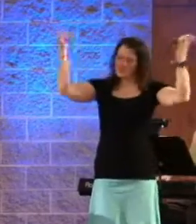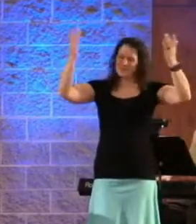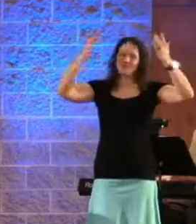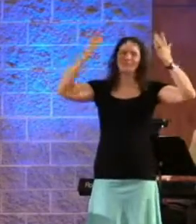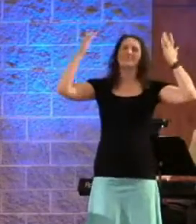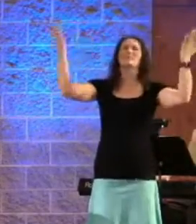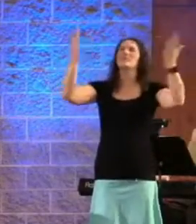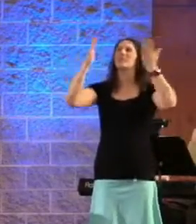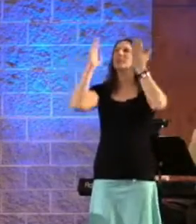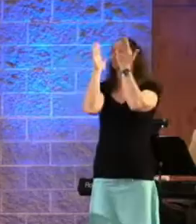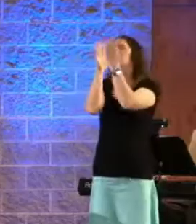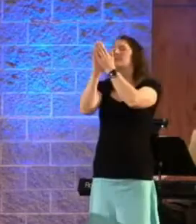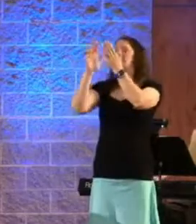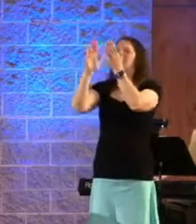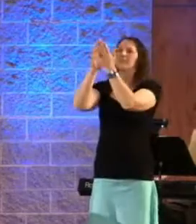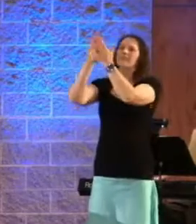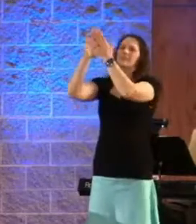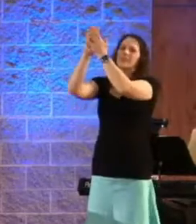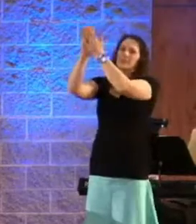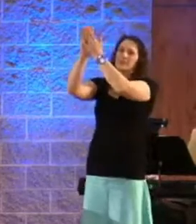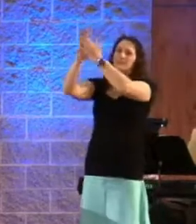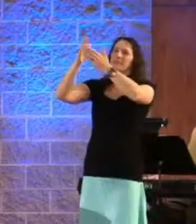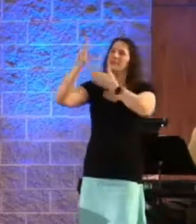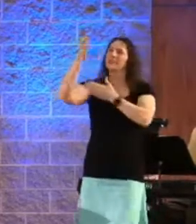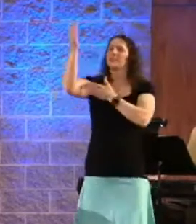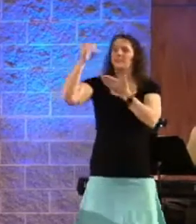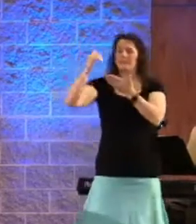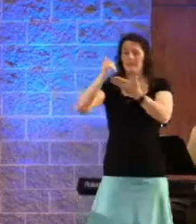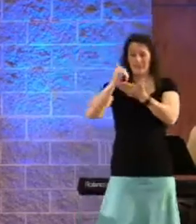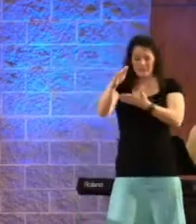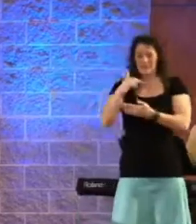Hallelujah, praise the one who set me free.